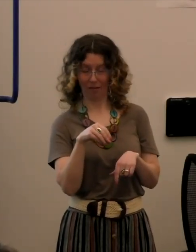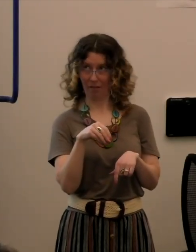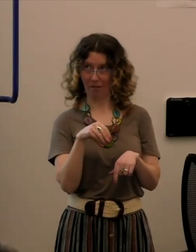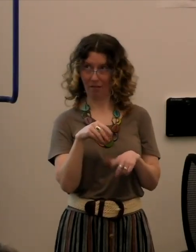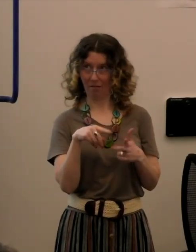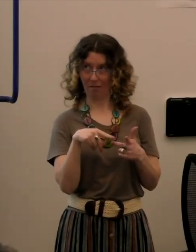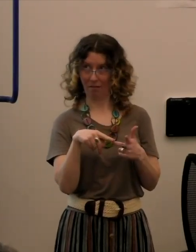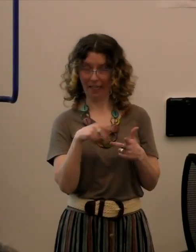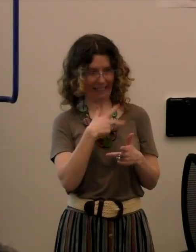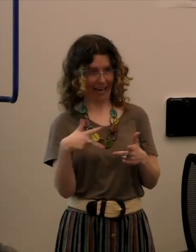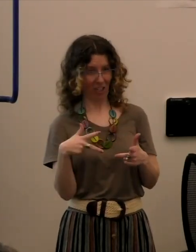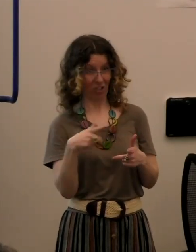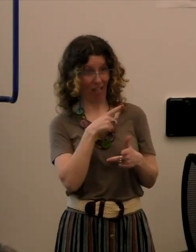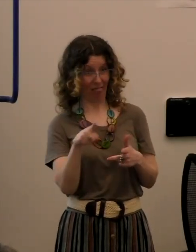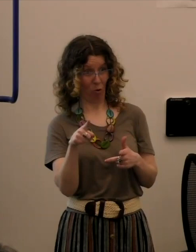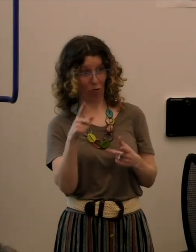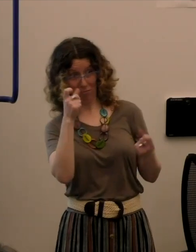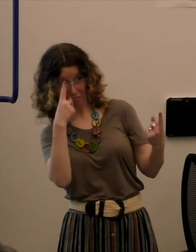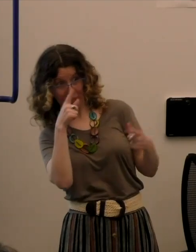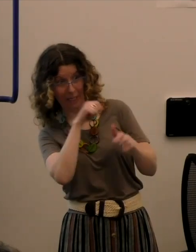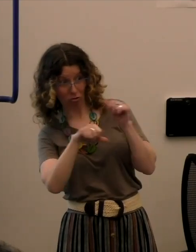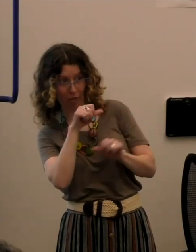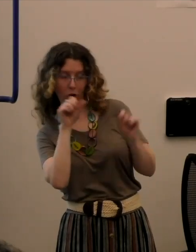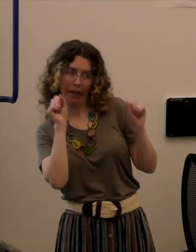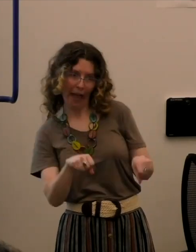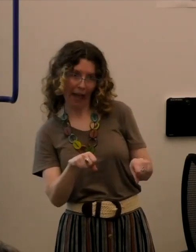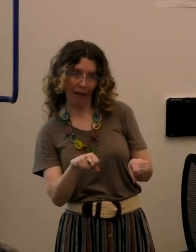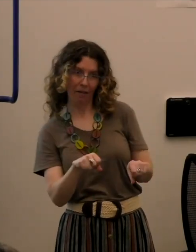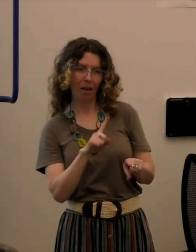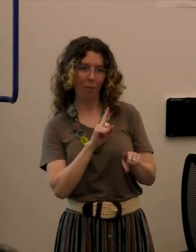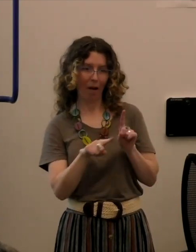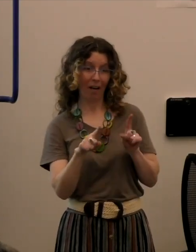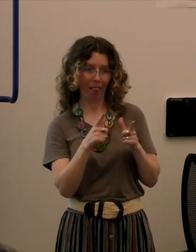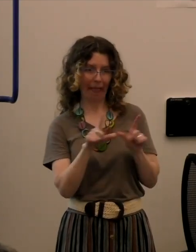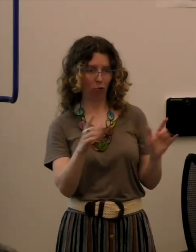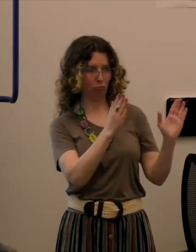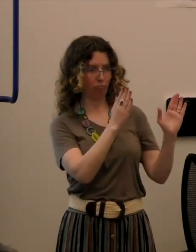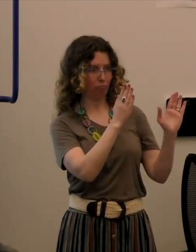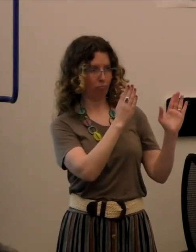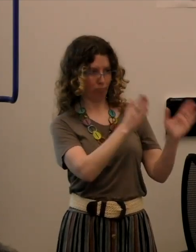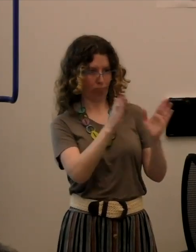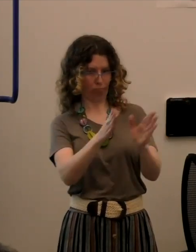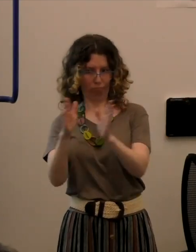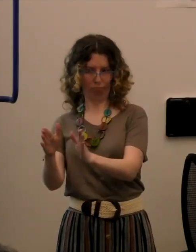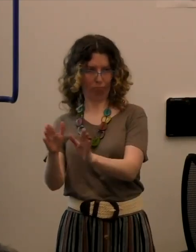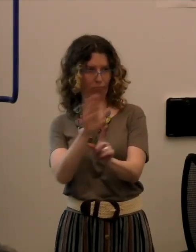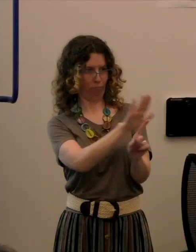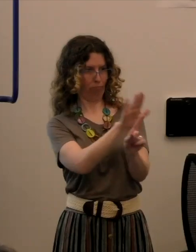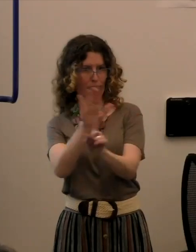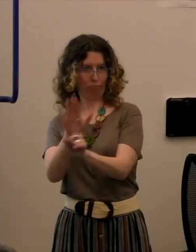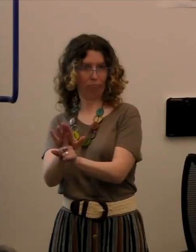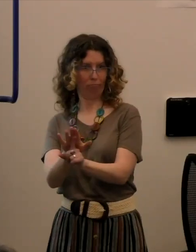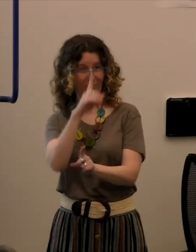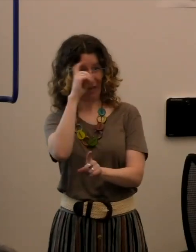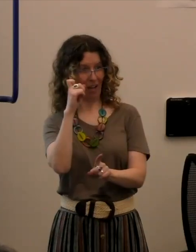there's Norway, there's Sweden, the Finnish, the different languages. I mean, they all interact with each other, but, you know, do they have their own